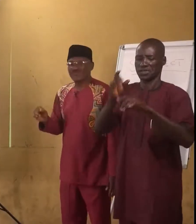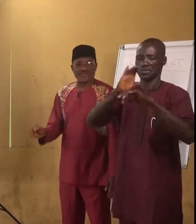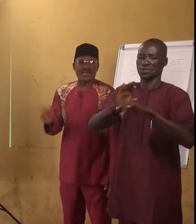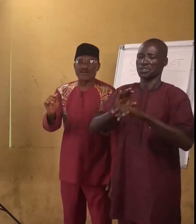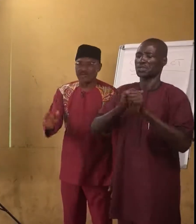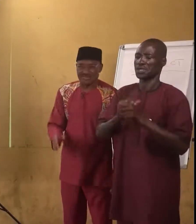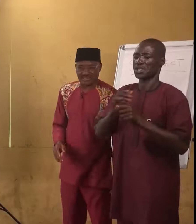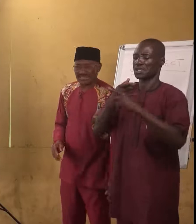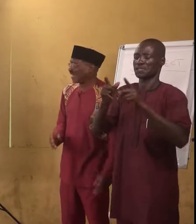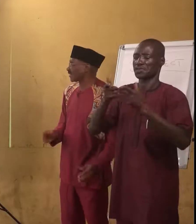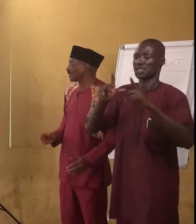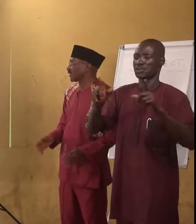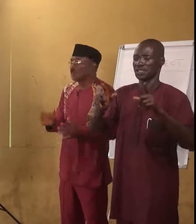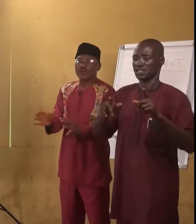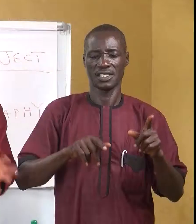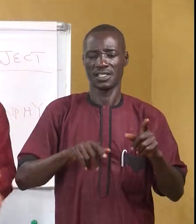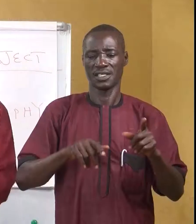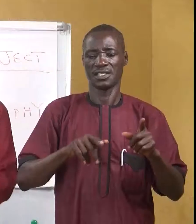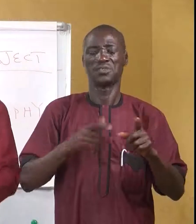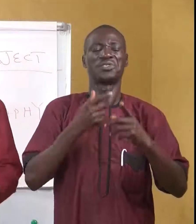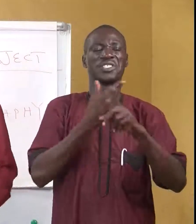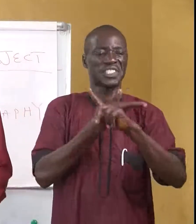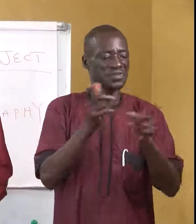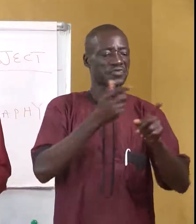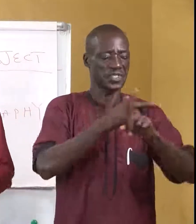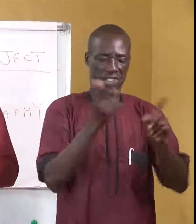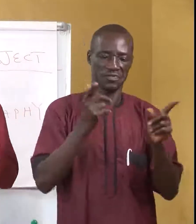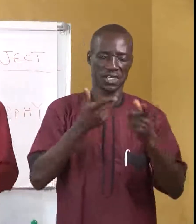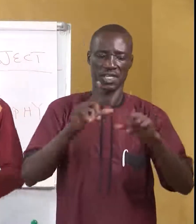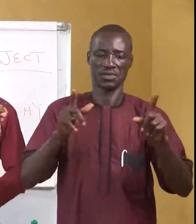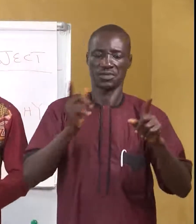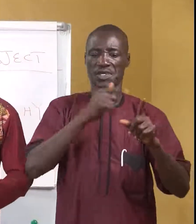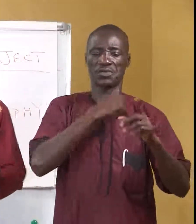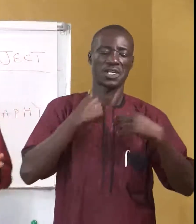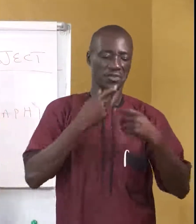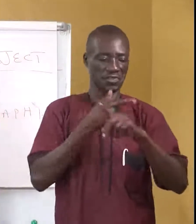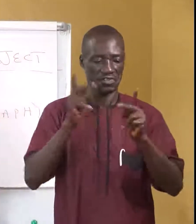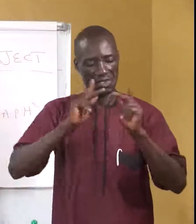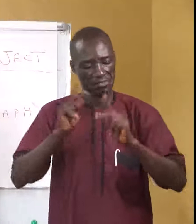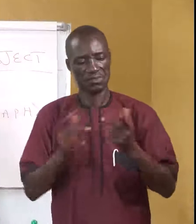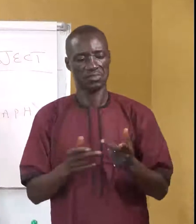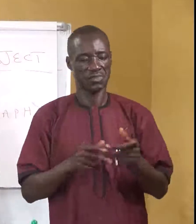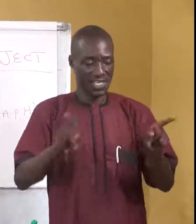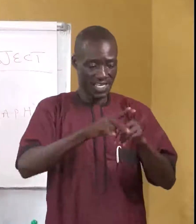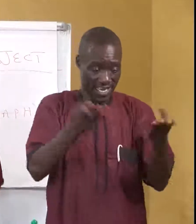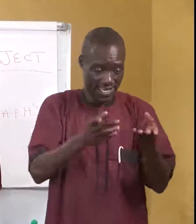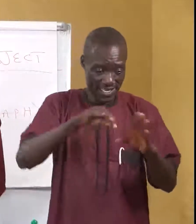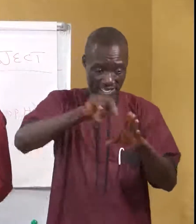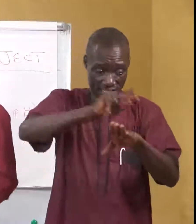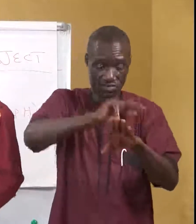and different languages. That is heterogeneous in nature, where you have people with different cultural